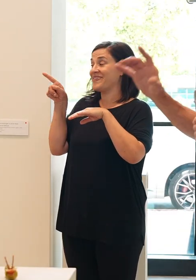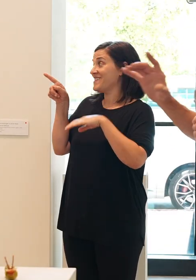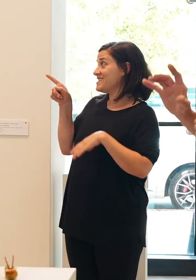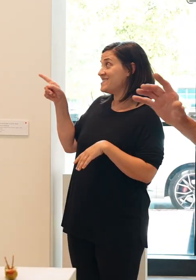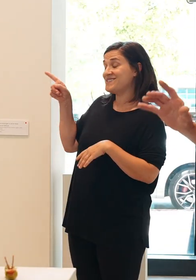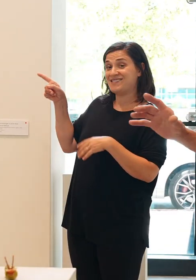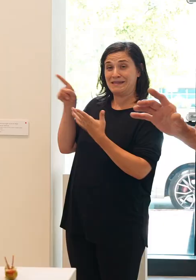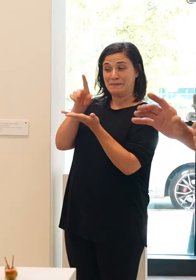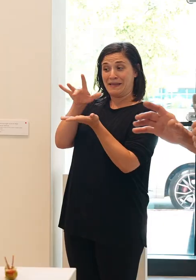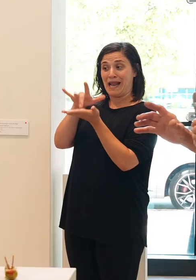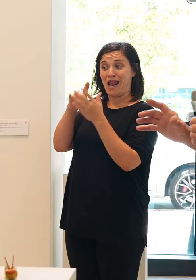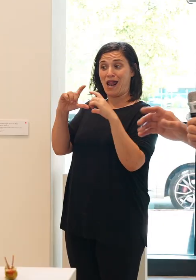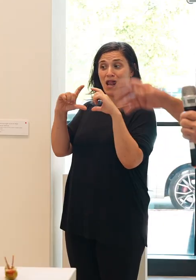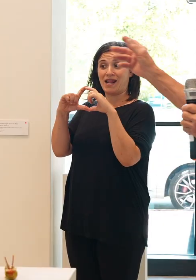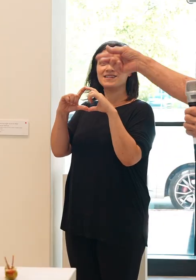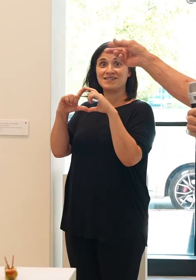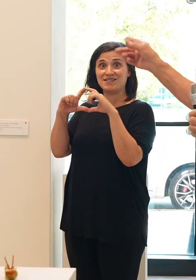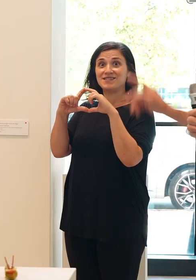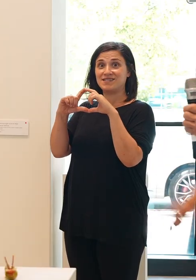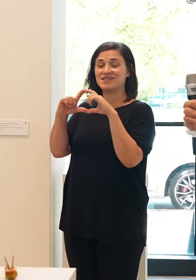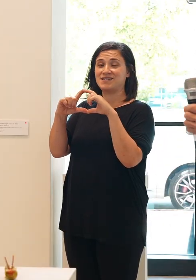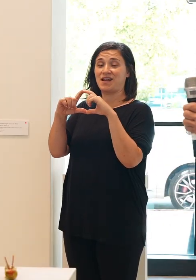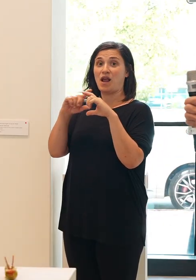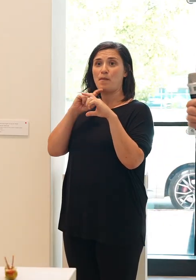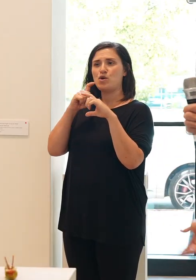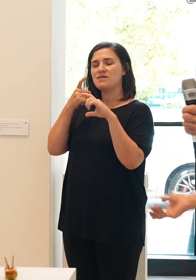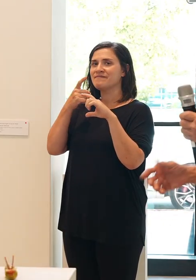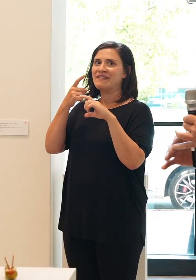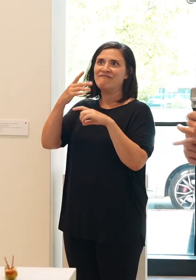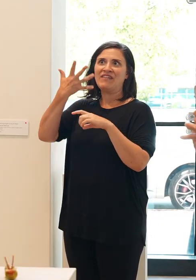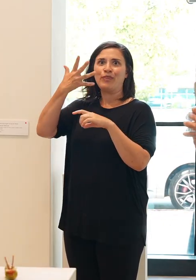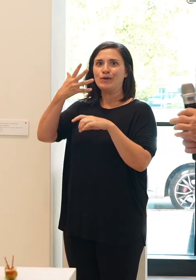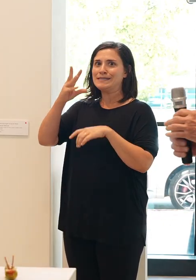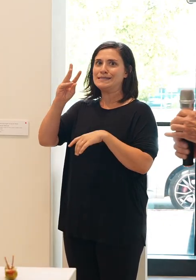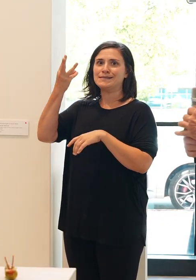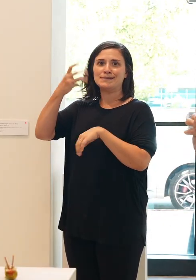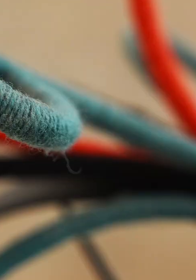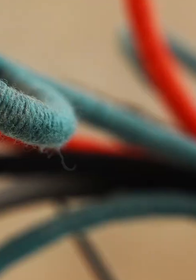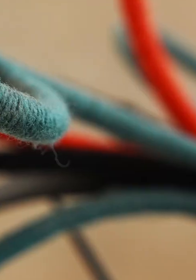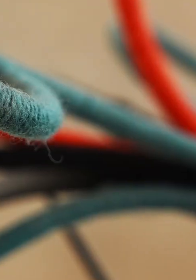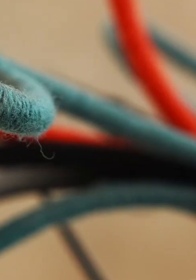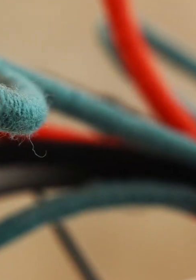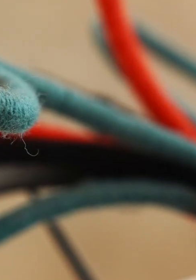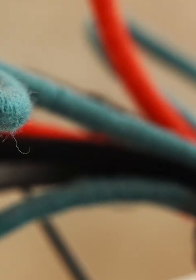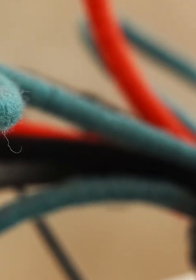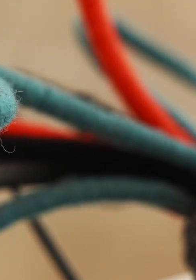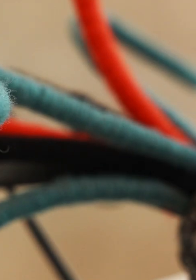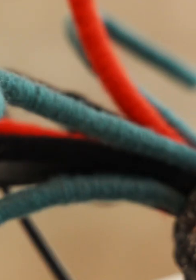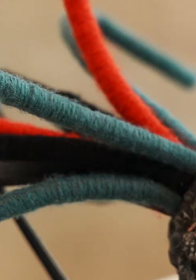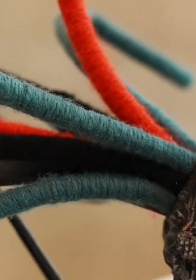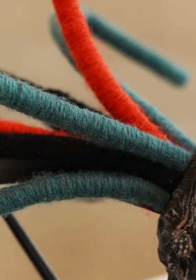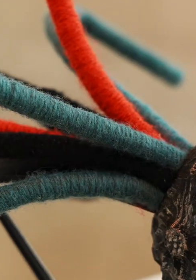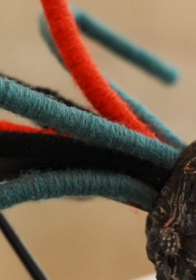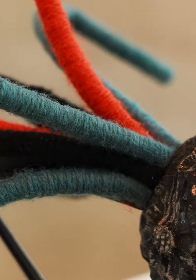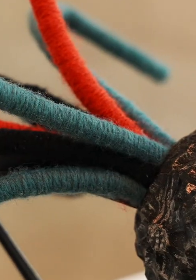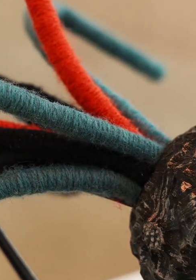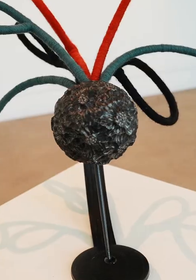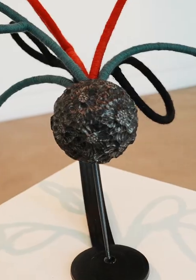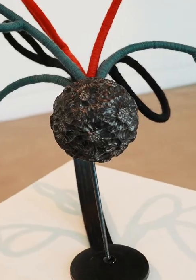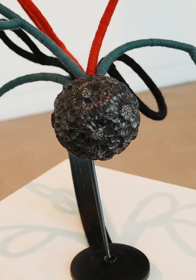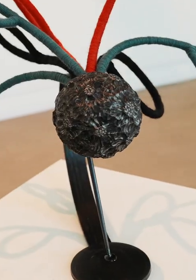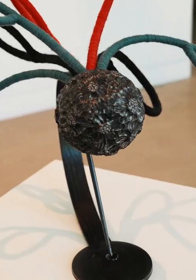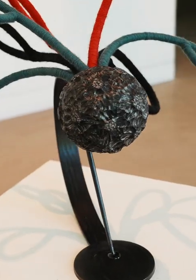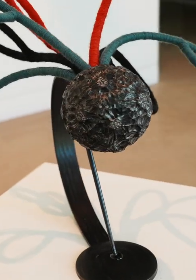iteration of a disc, and then finally he said, okay, that one works, I thought. So we did that. So this started